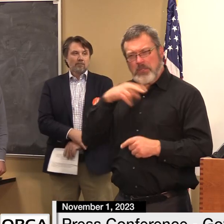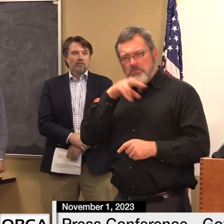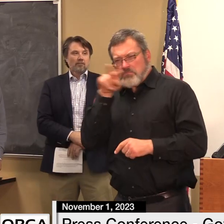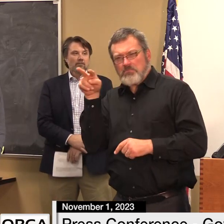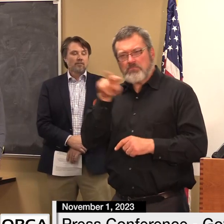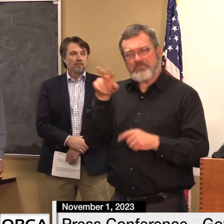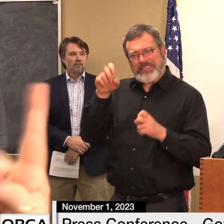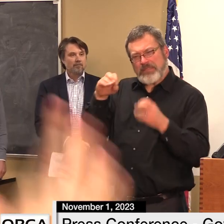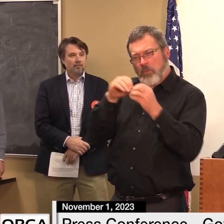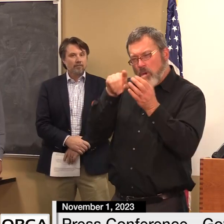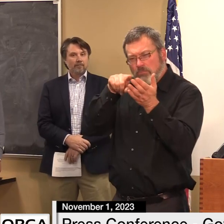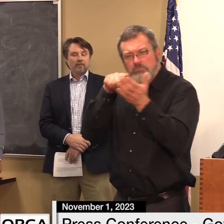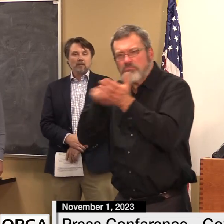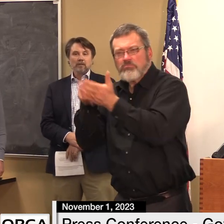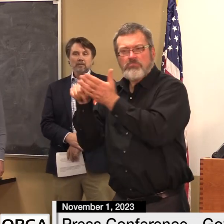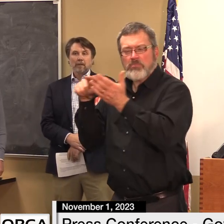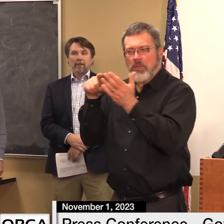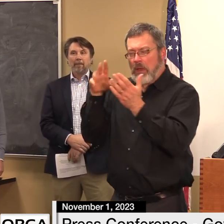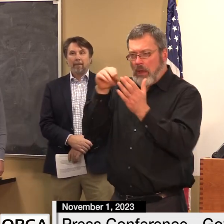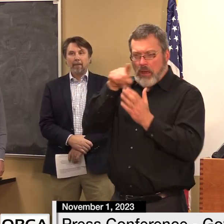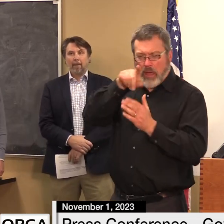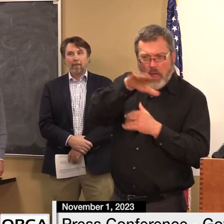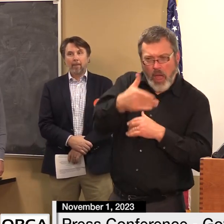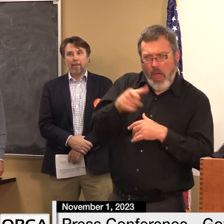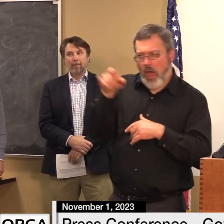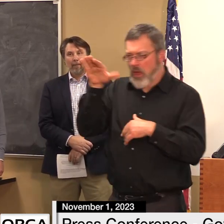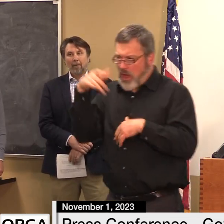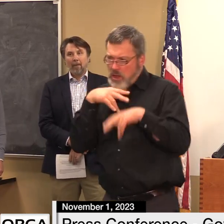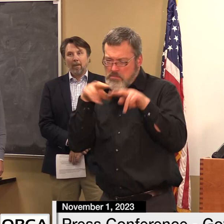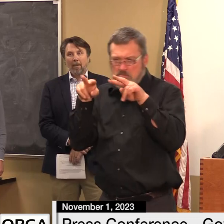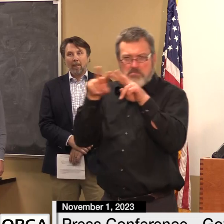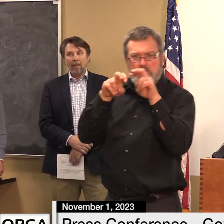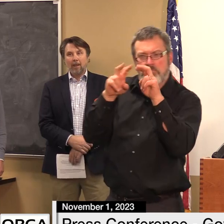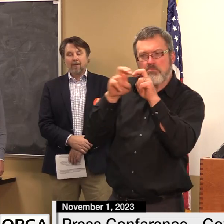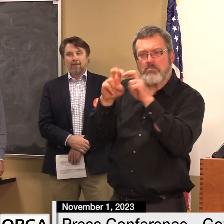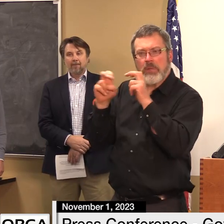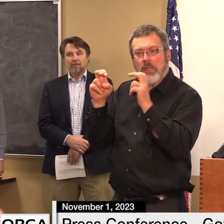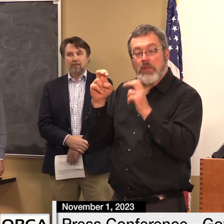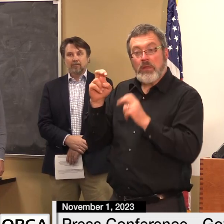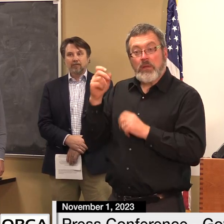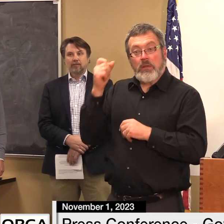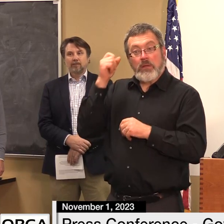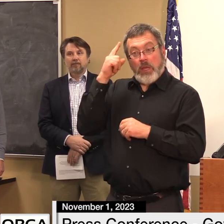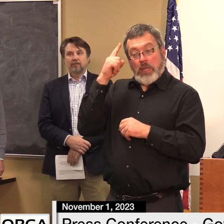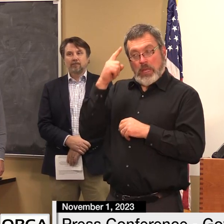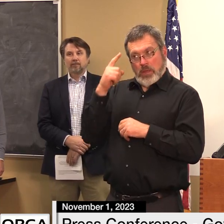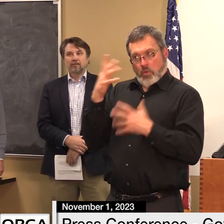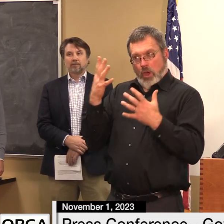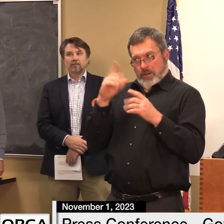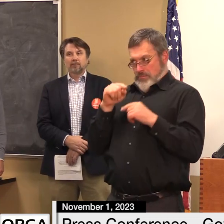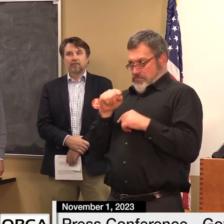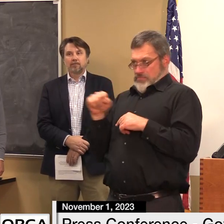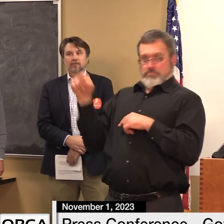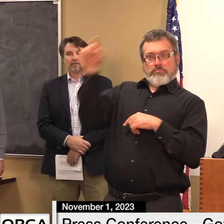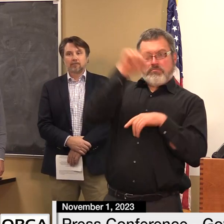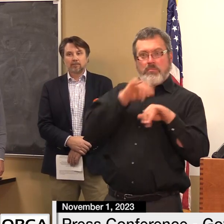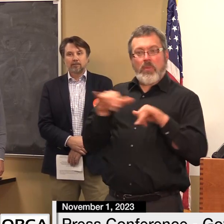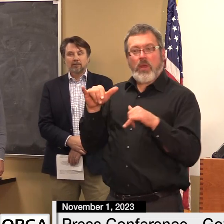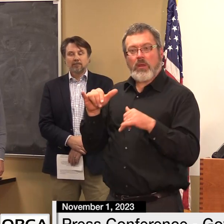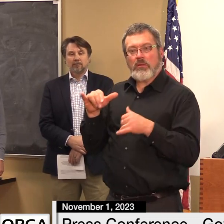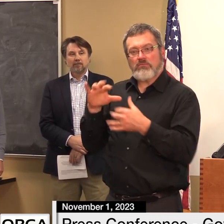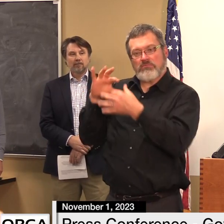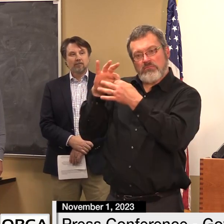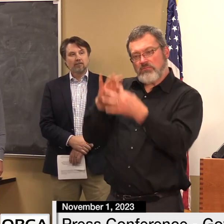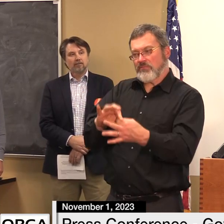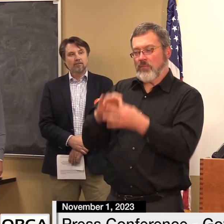death or another, or one murder. But the common thread I see is the drug trafficking. And